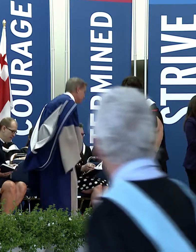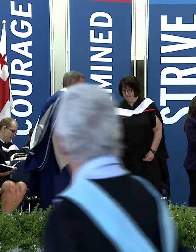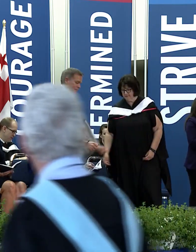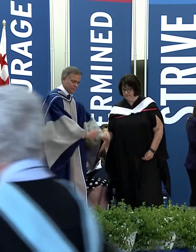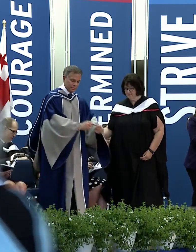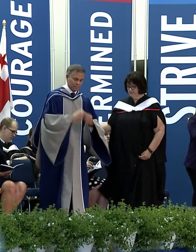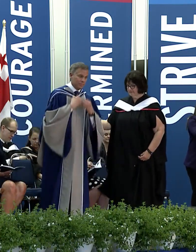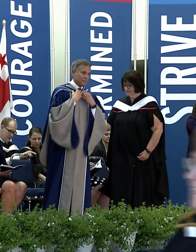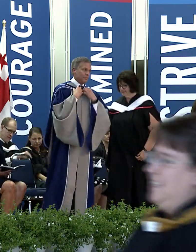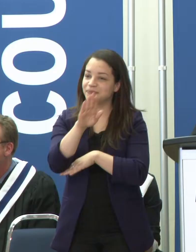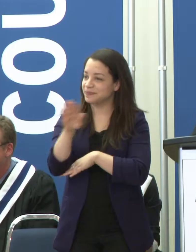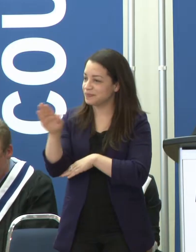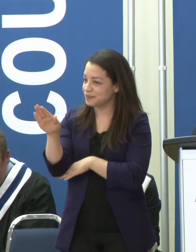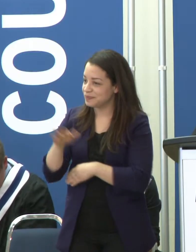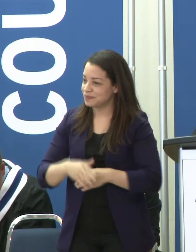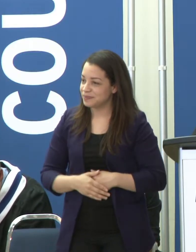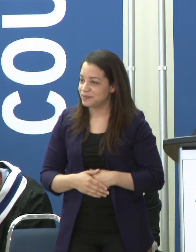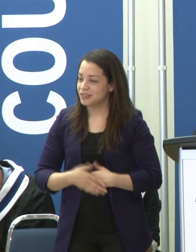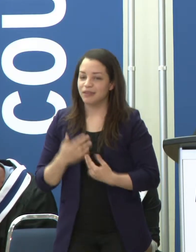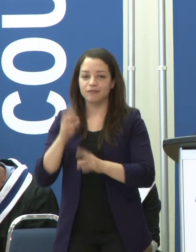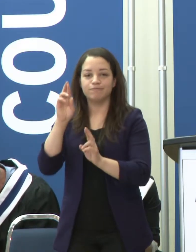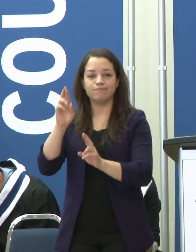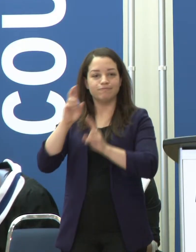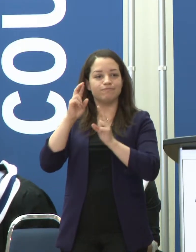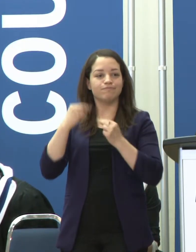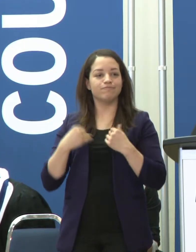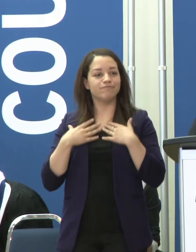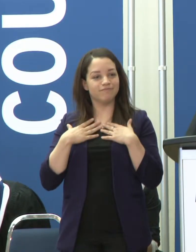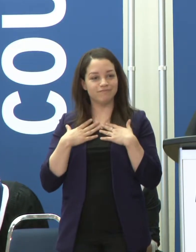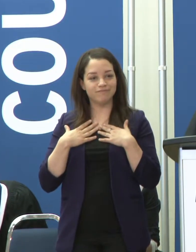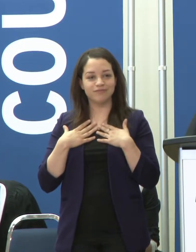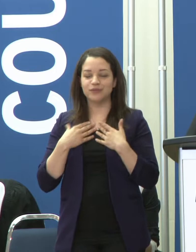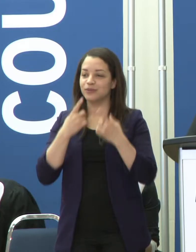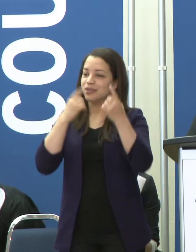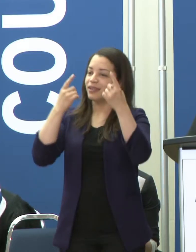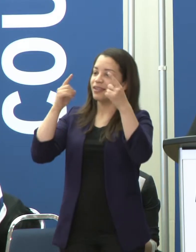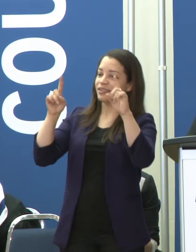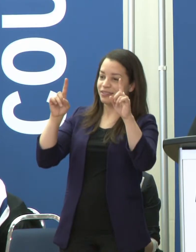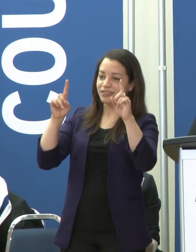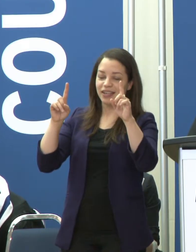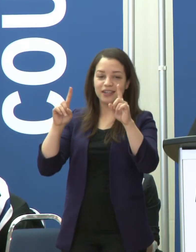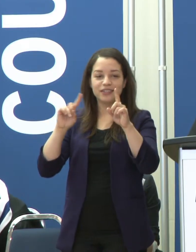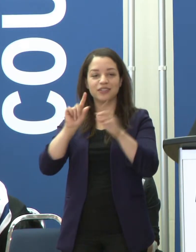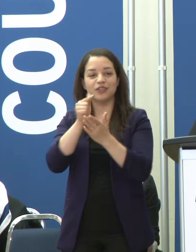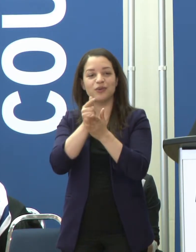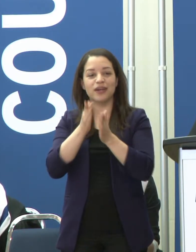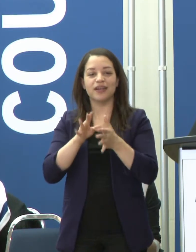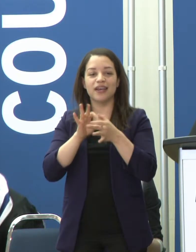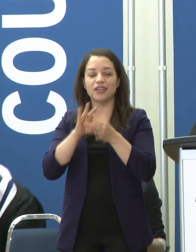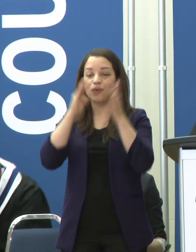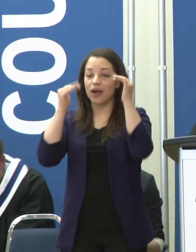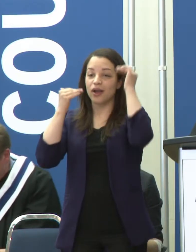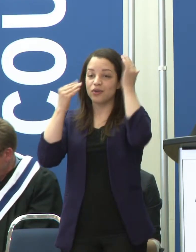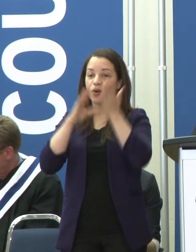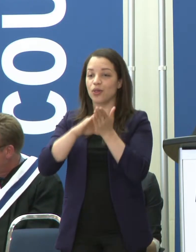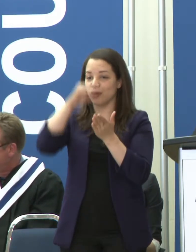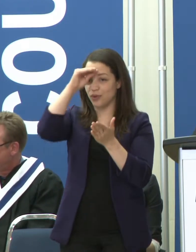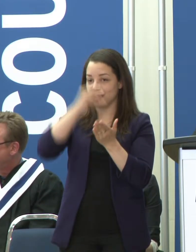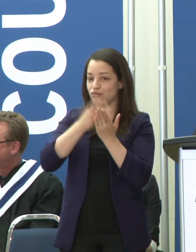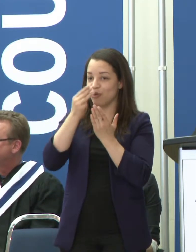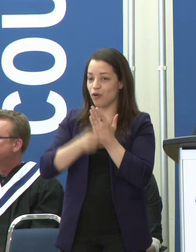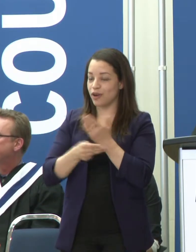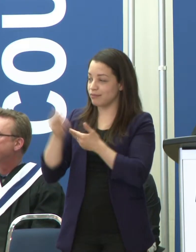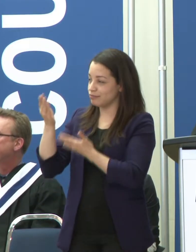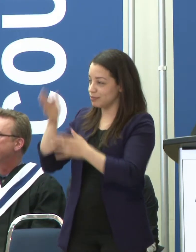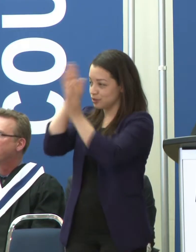Good afternoon, everyone. I am honored to have the pleasure of announcing this year's graduates from the Adult Learning Program. Mr.